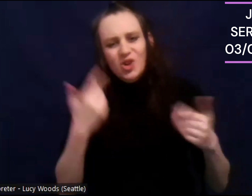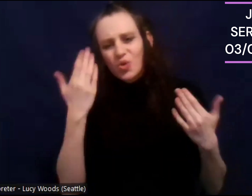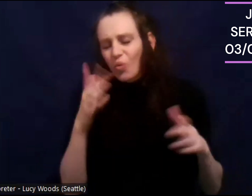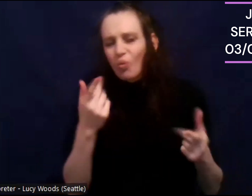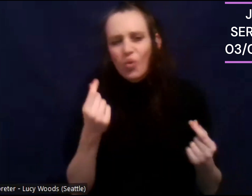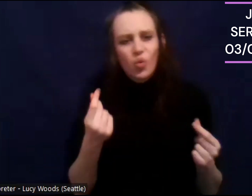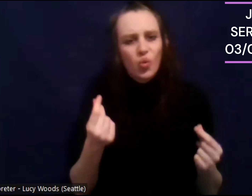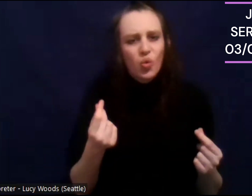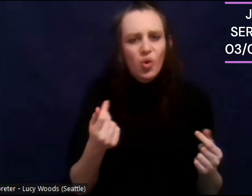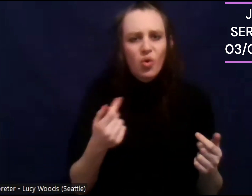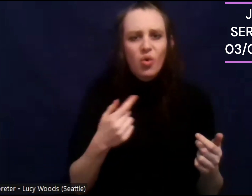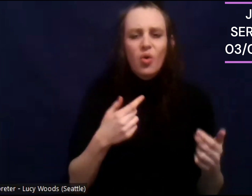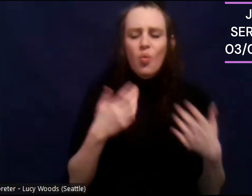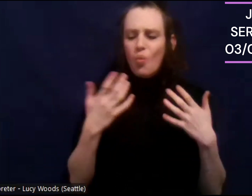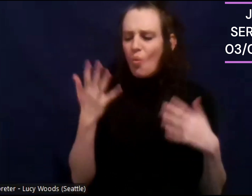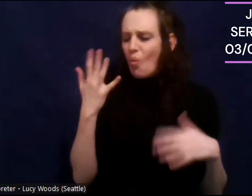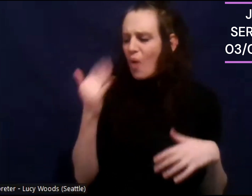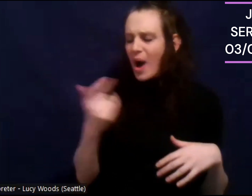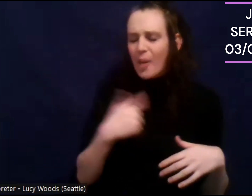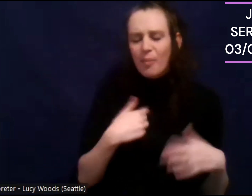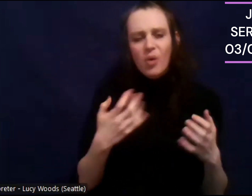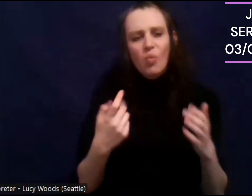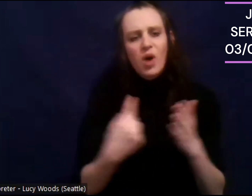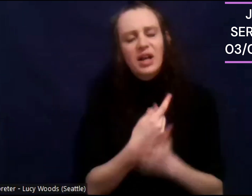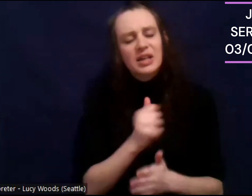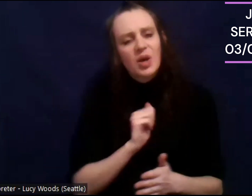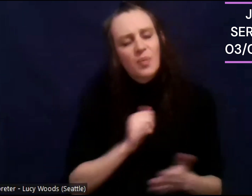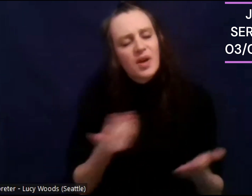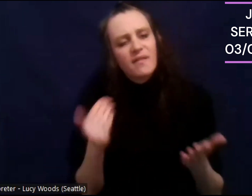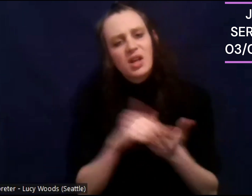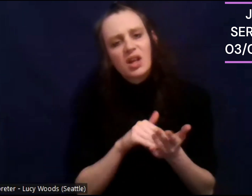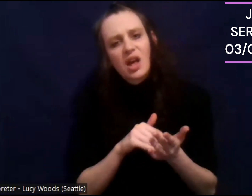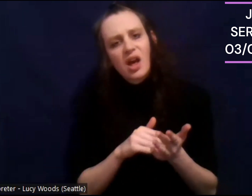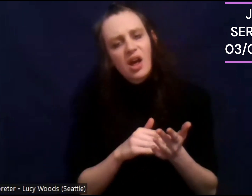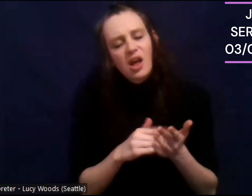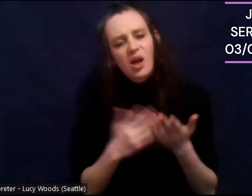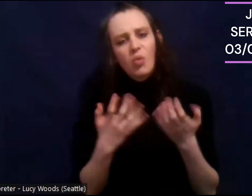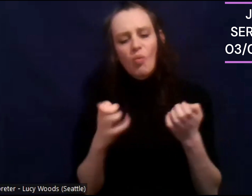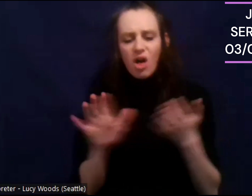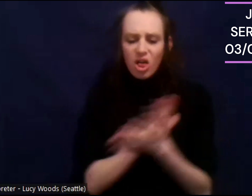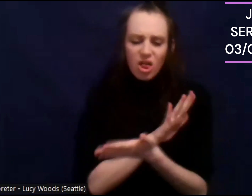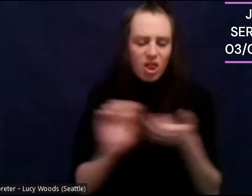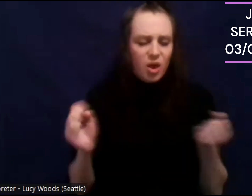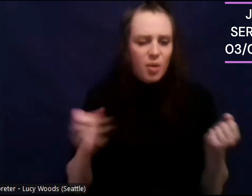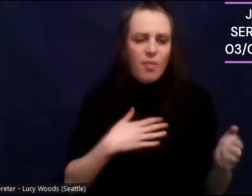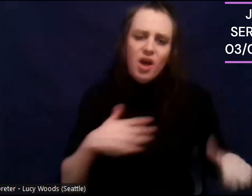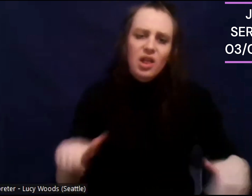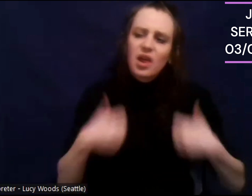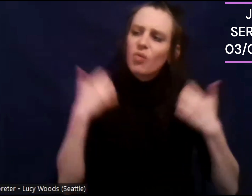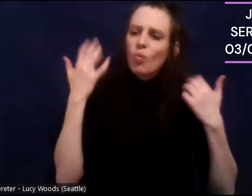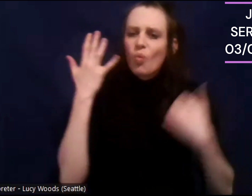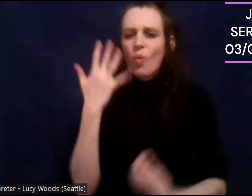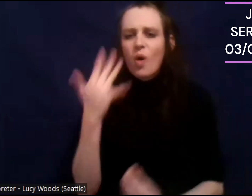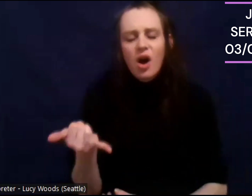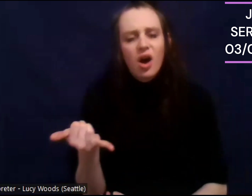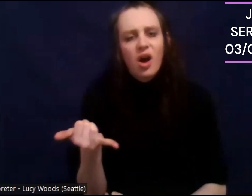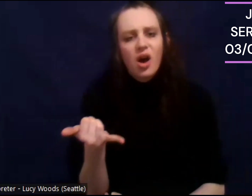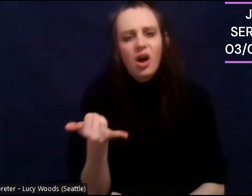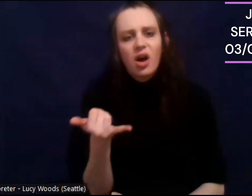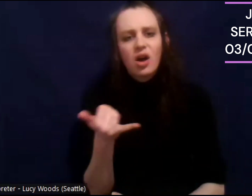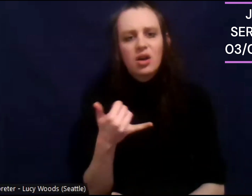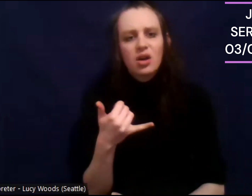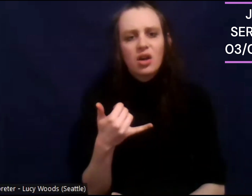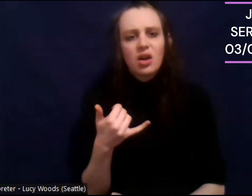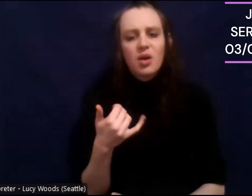this place of being suicidal, of wanting to just rip my life apart and tear everything down around me without having had